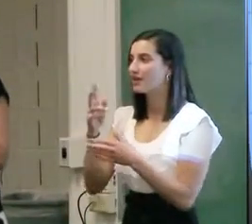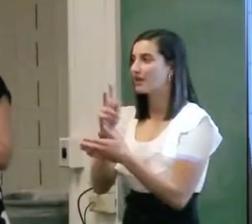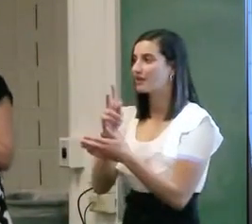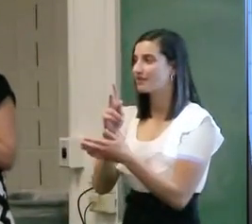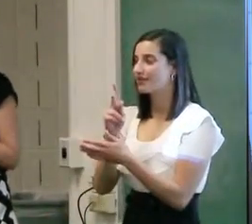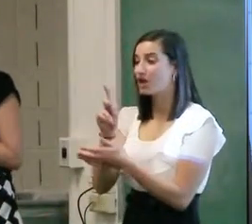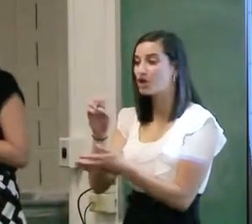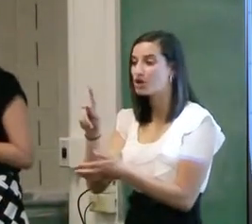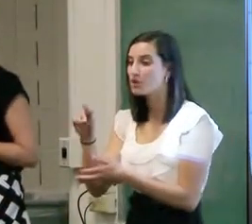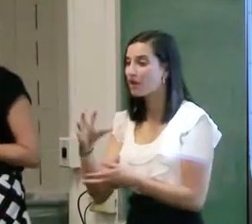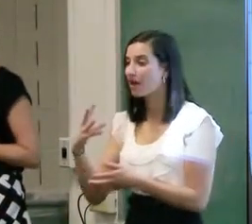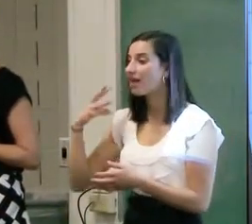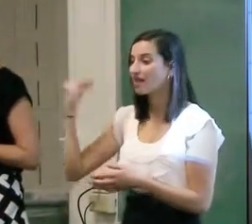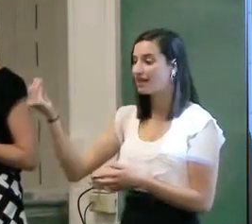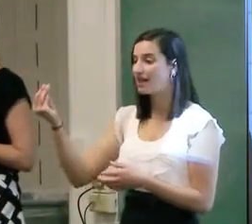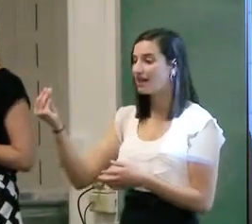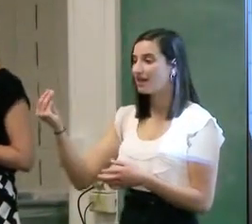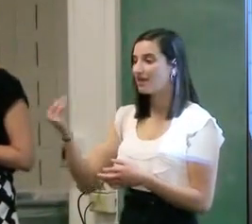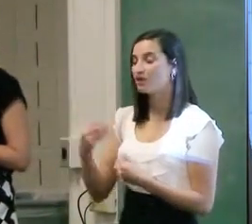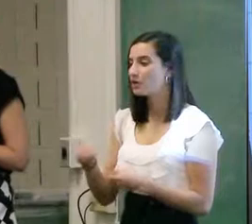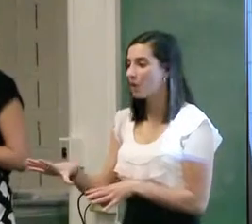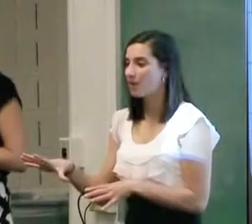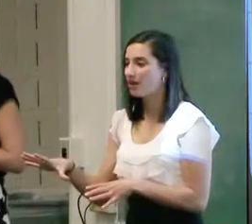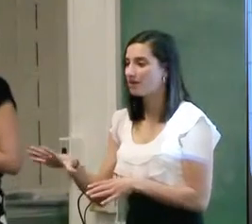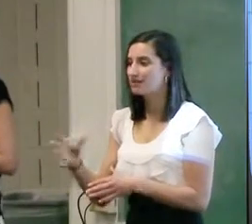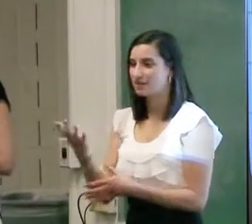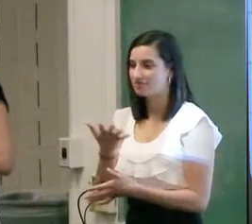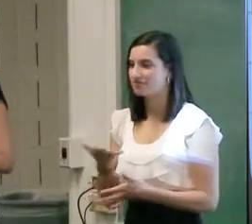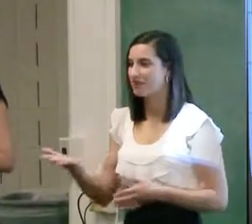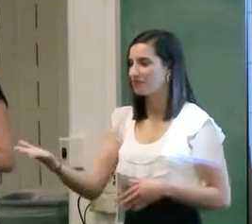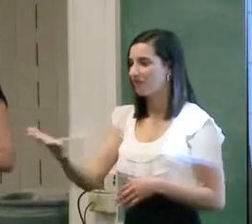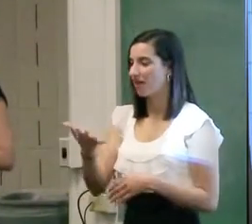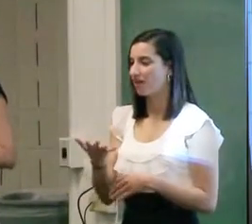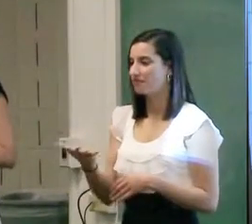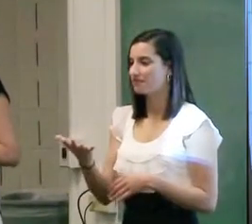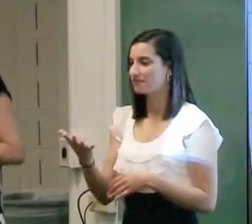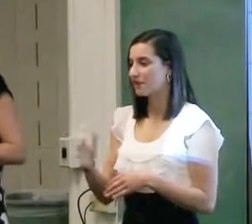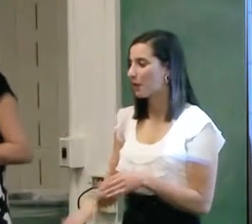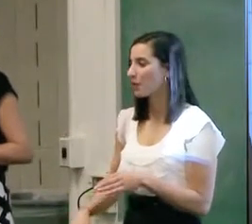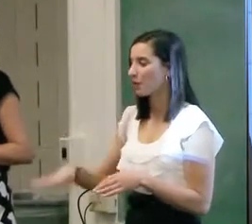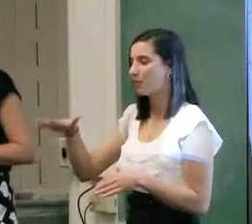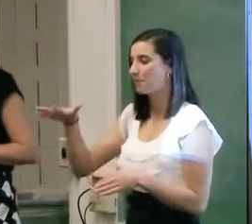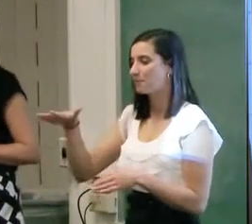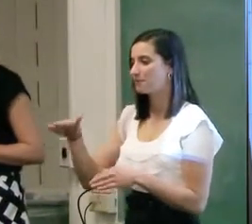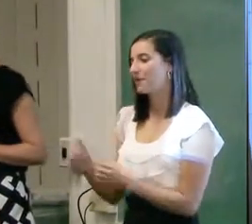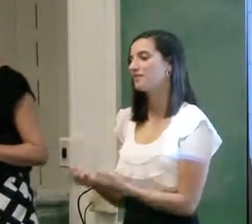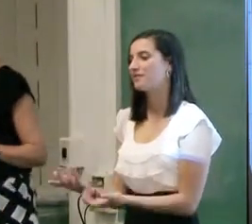the small bubble of my 3 interpreting students that I've grown up with forever.